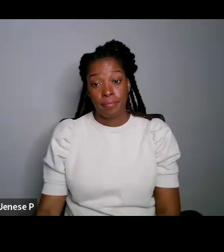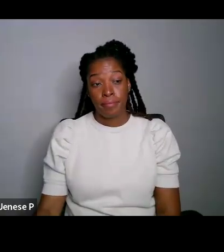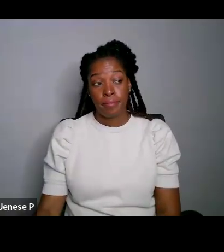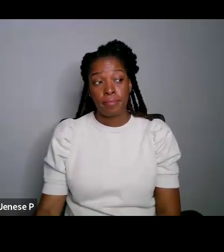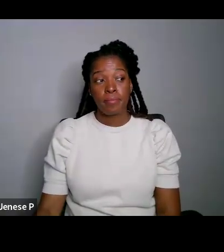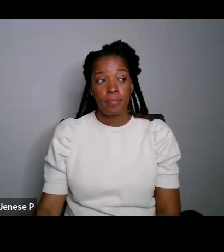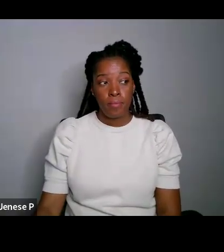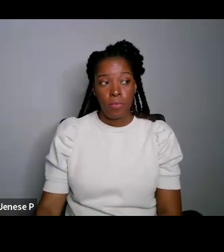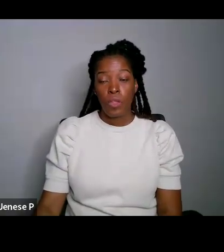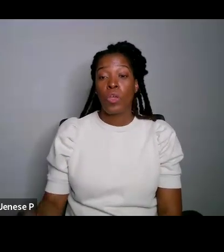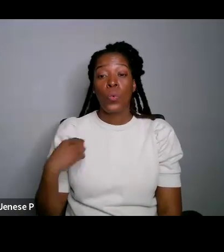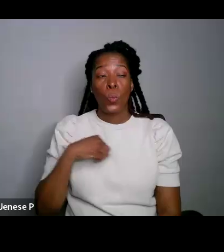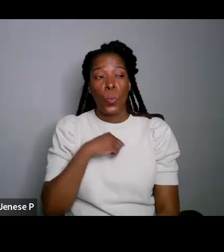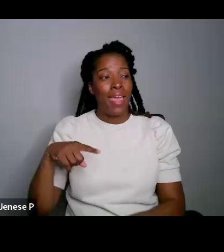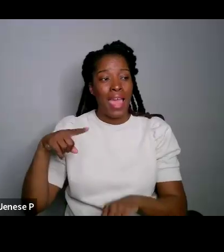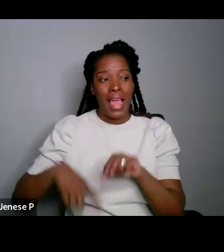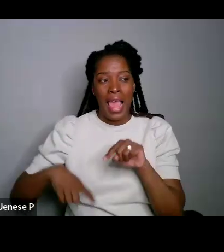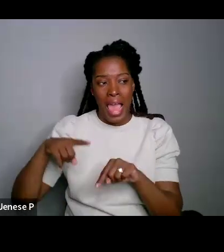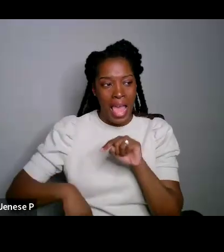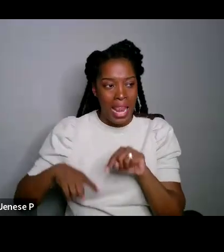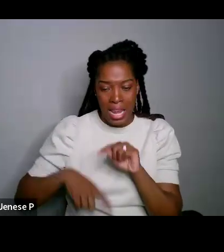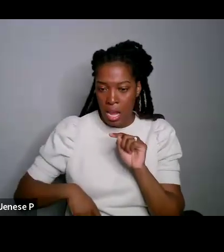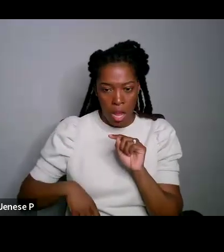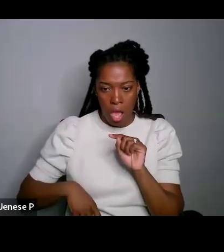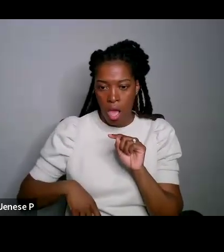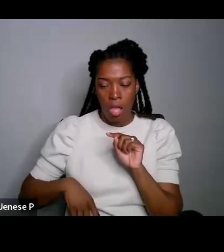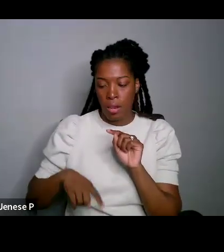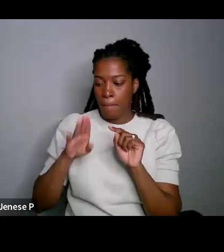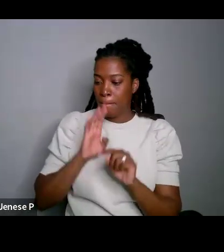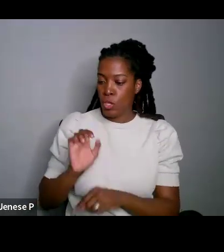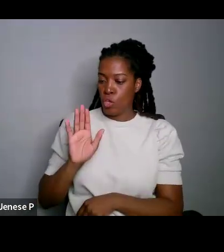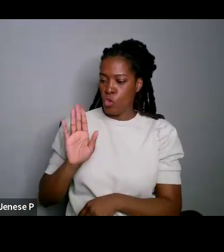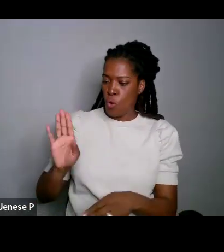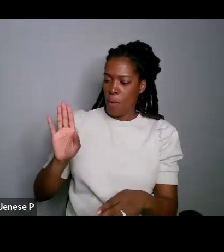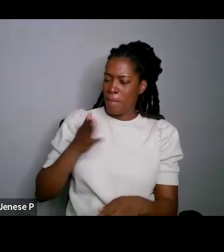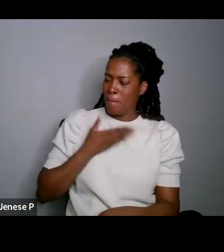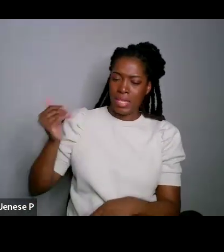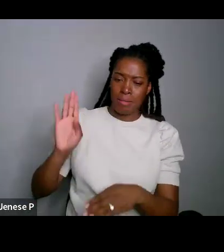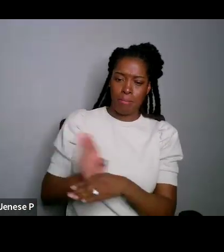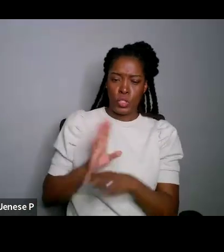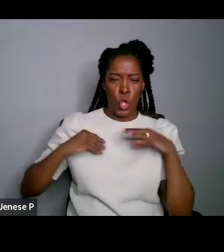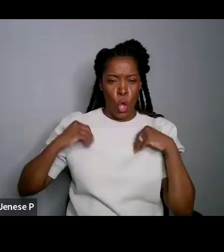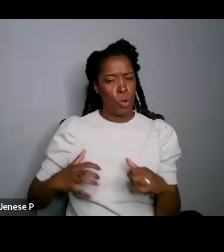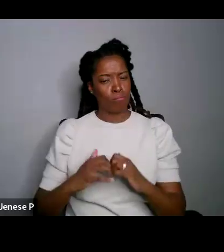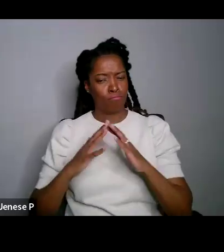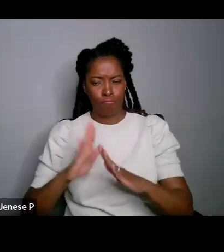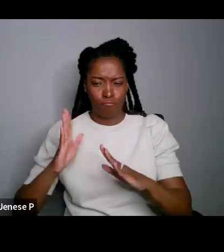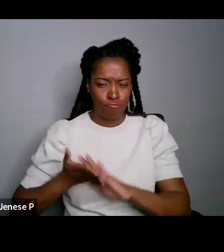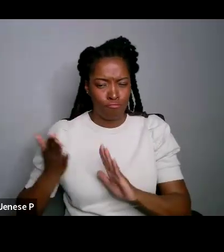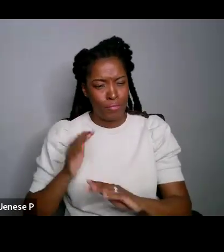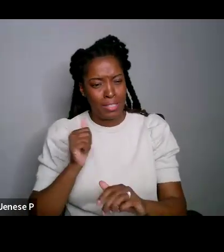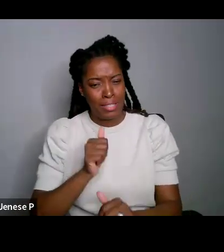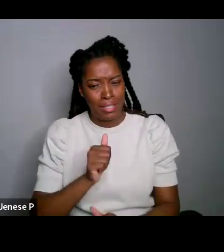You cannot be your best entrepreneurial self if you do not plan for energy